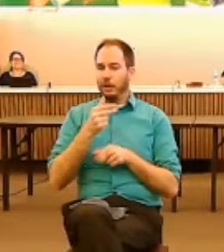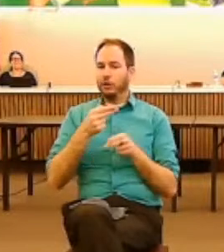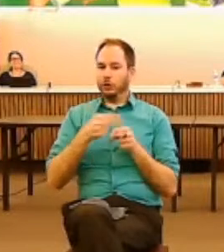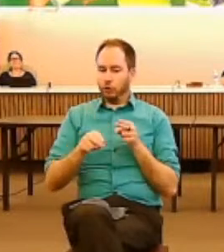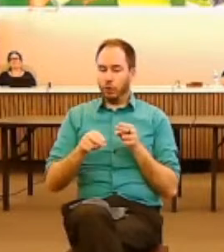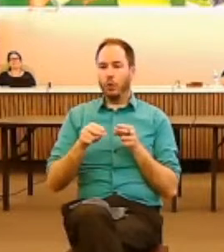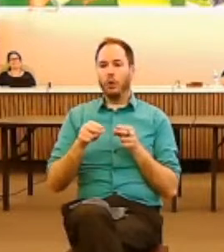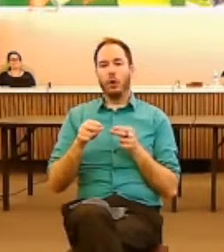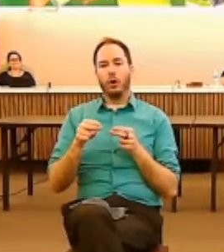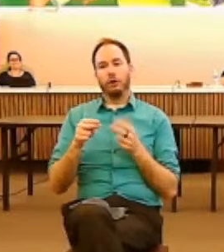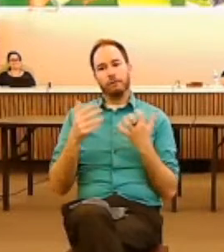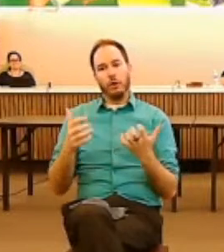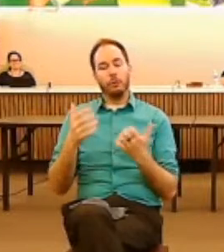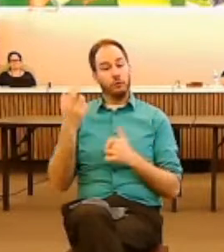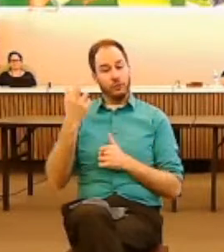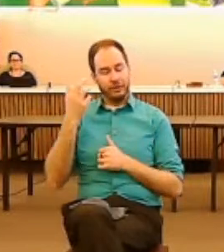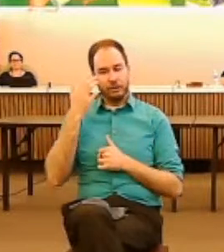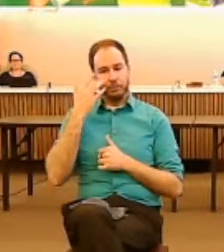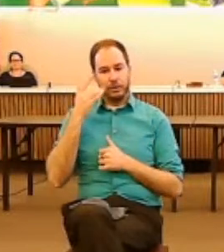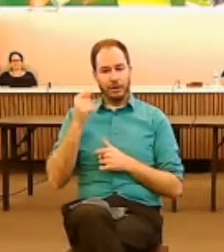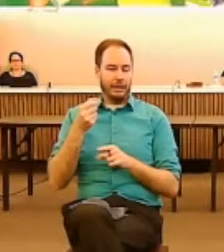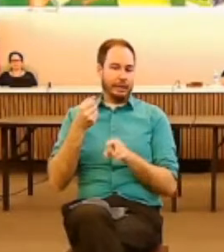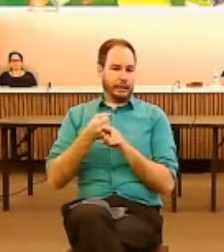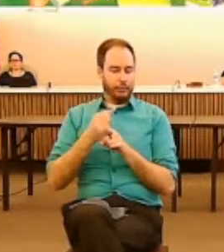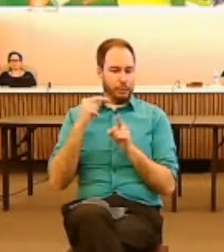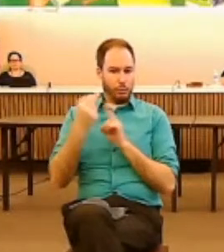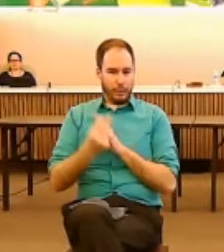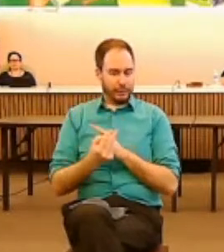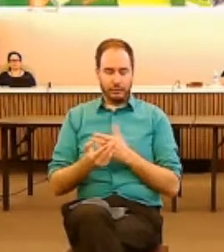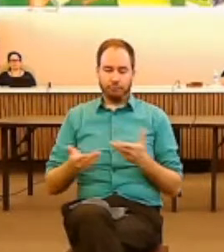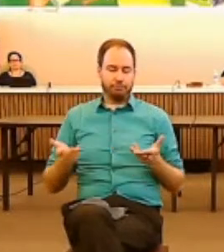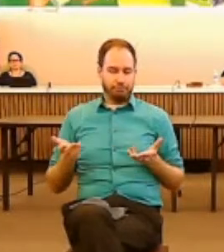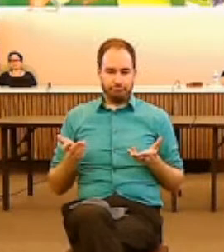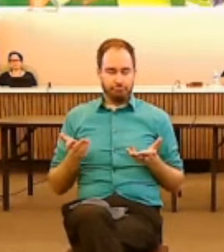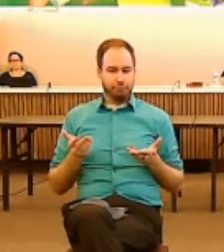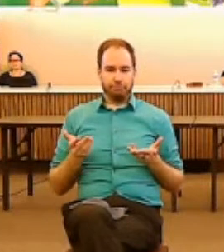form. Because again, from an impact standpoint,